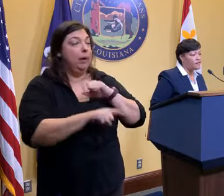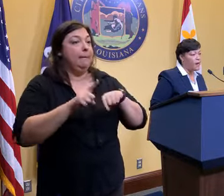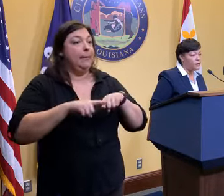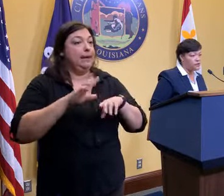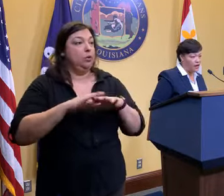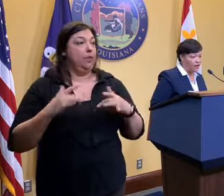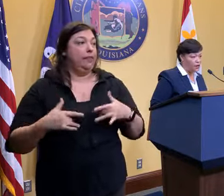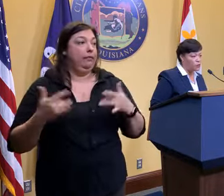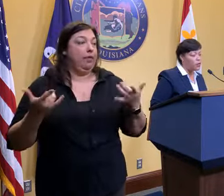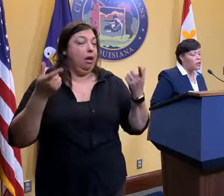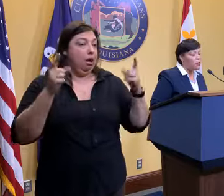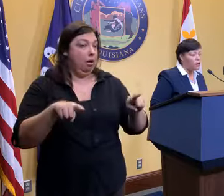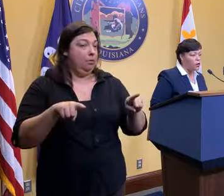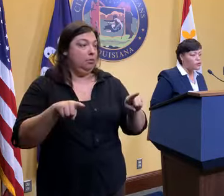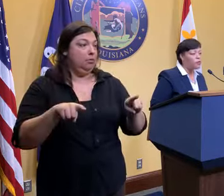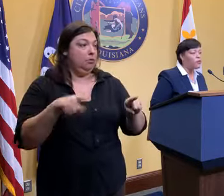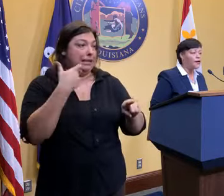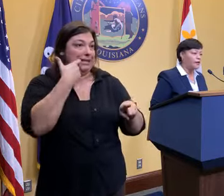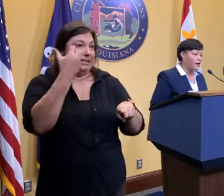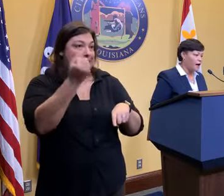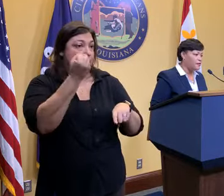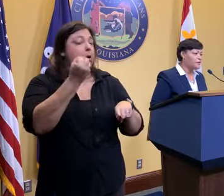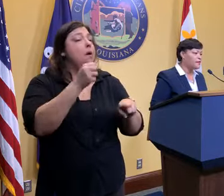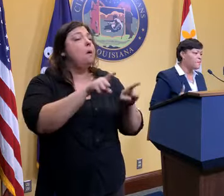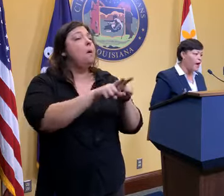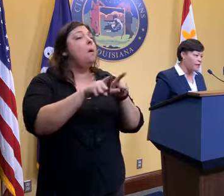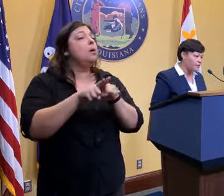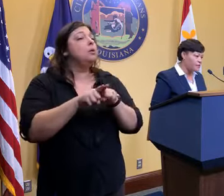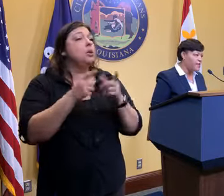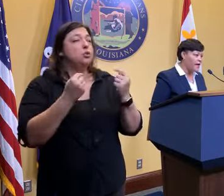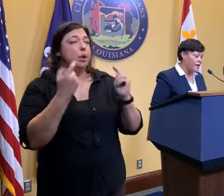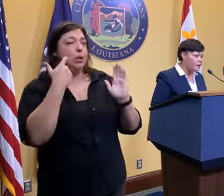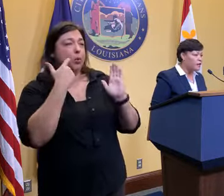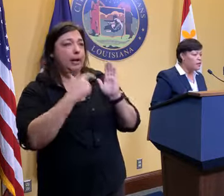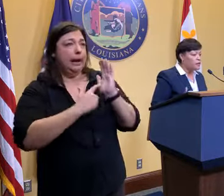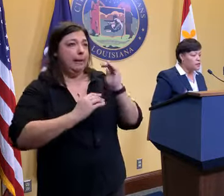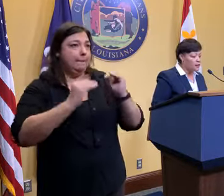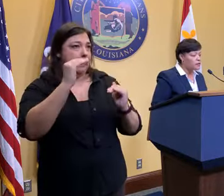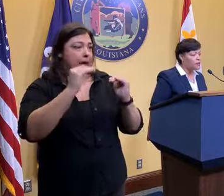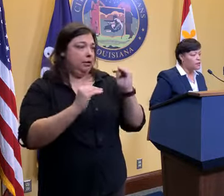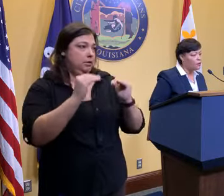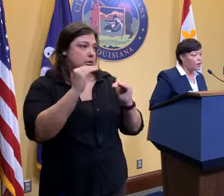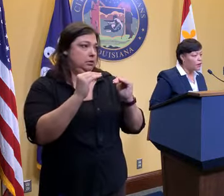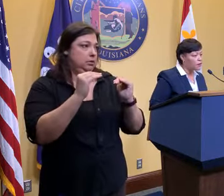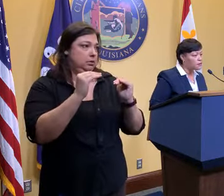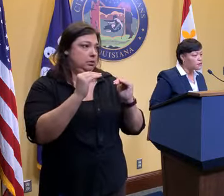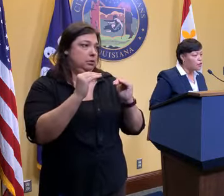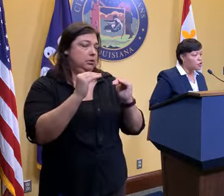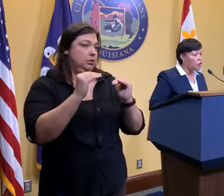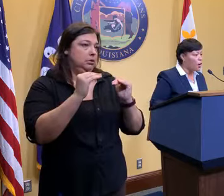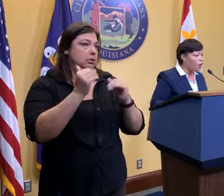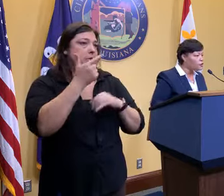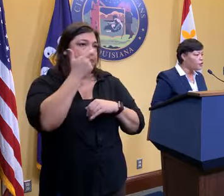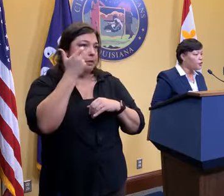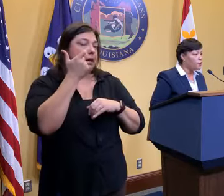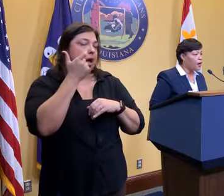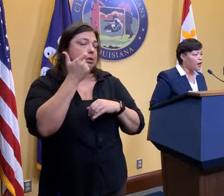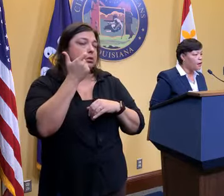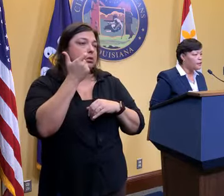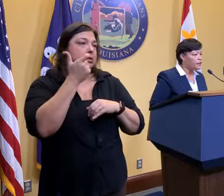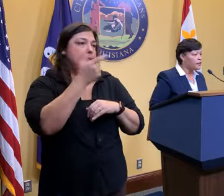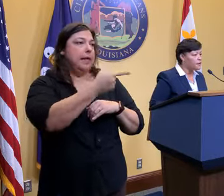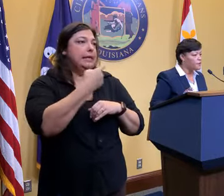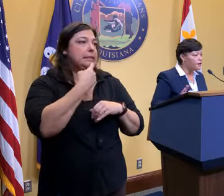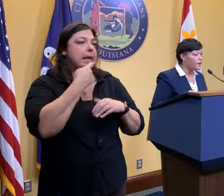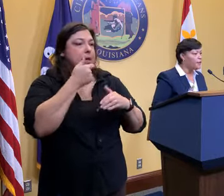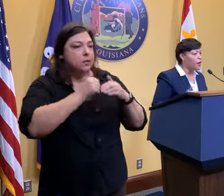the event that was held, but also recognizing the balance in that, because it was, under